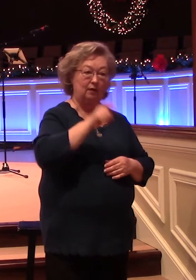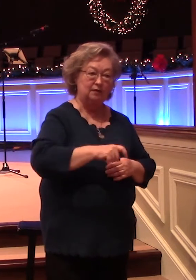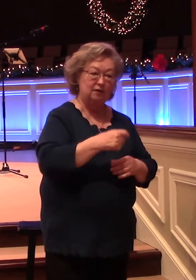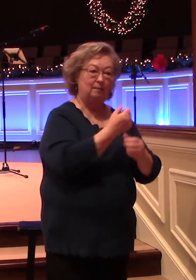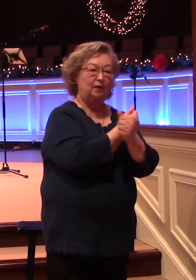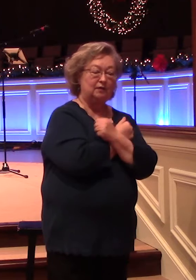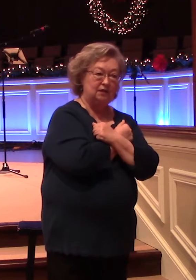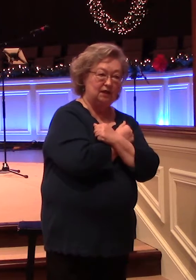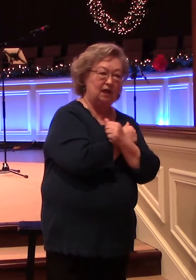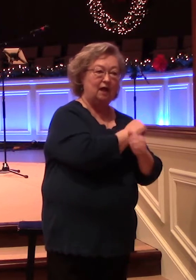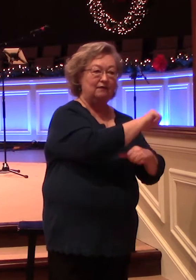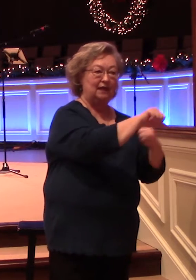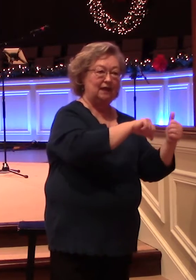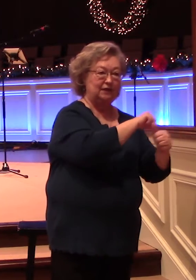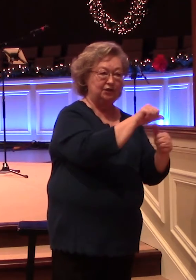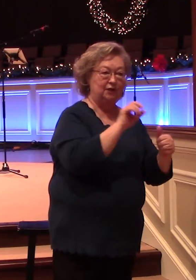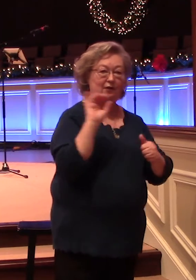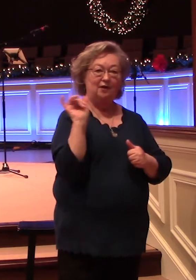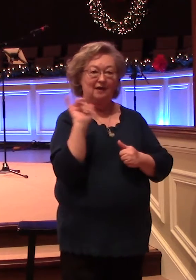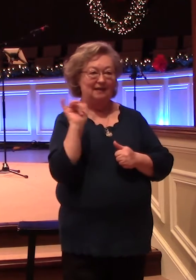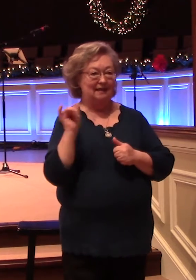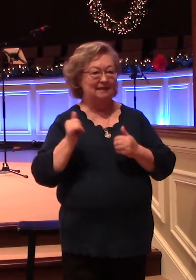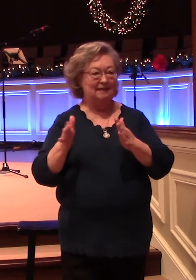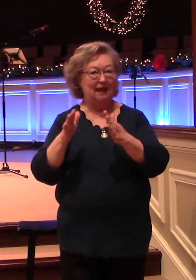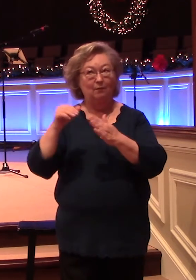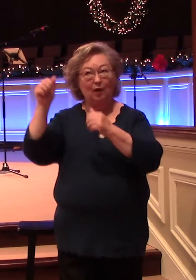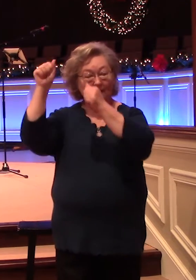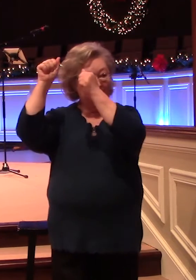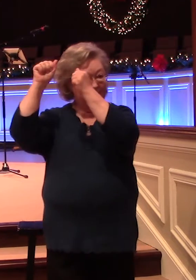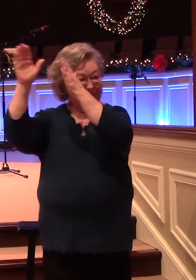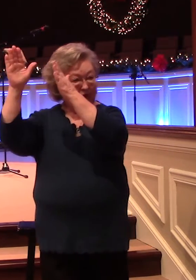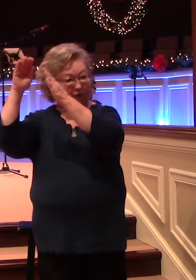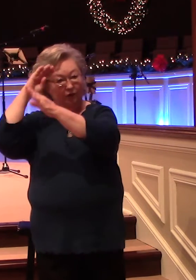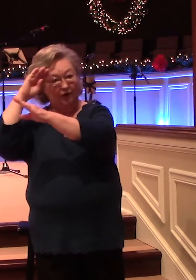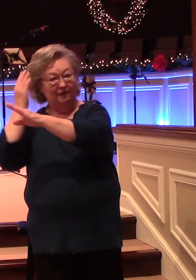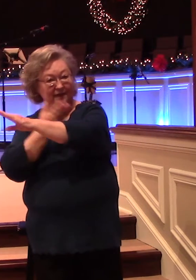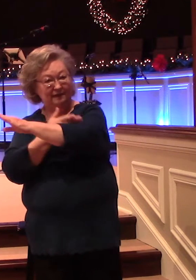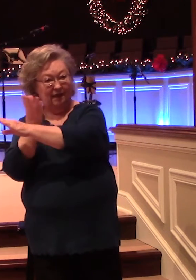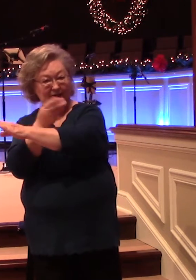love each other. Now, how well do you think the Father and the Son and the Spirit love each other?